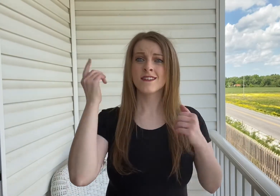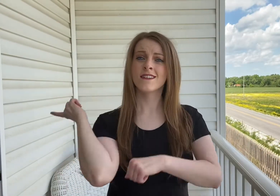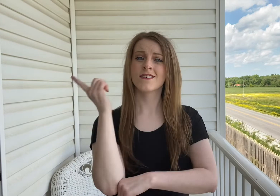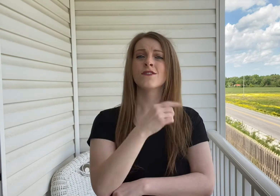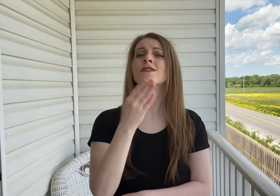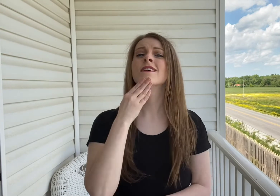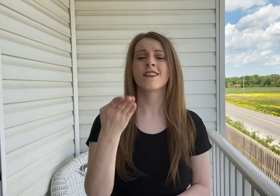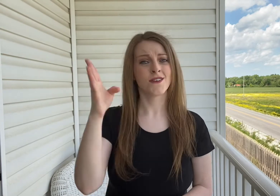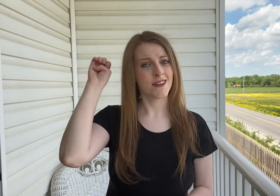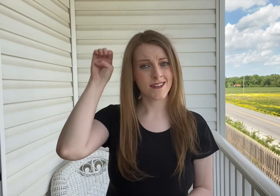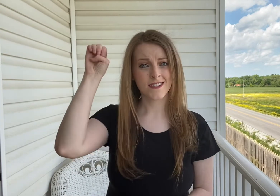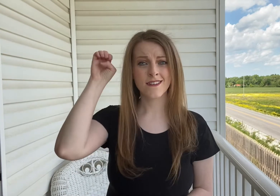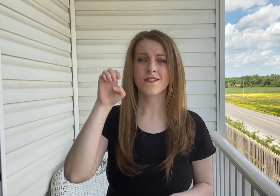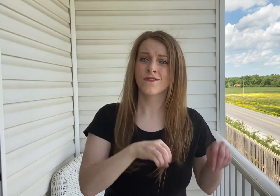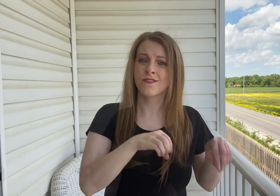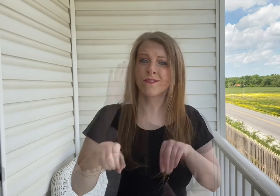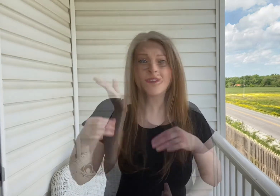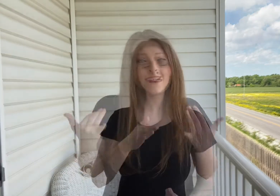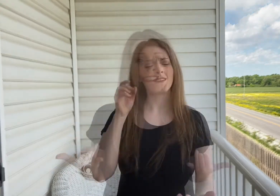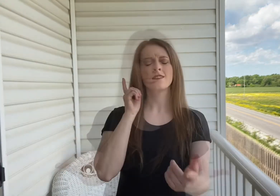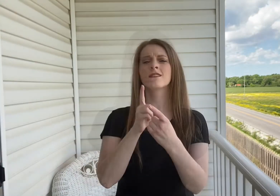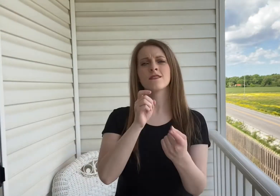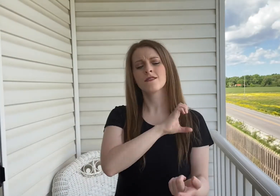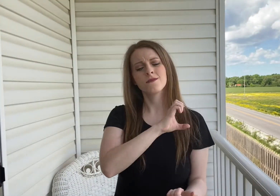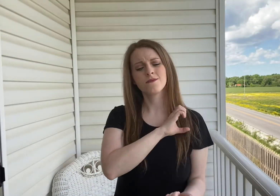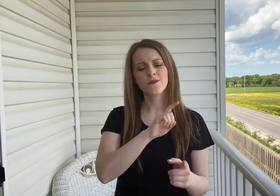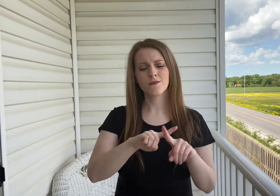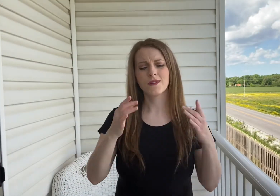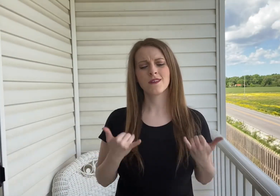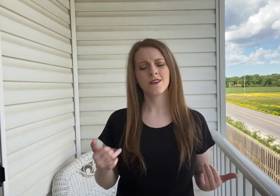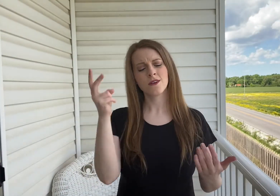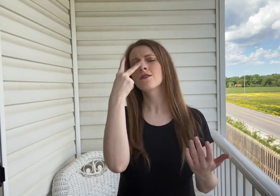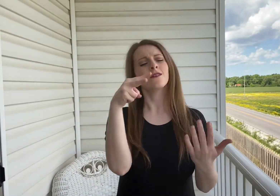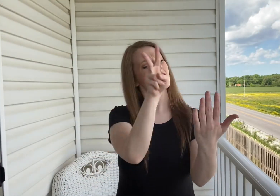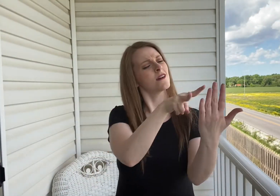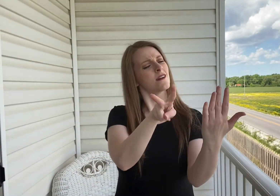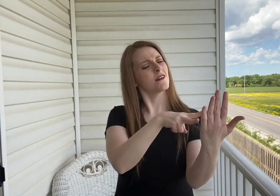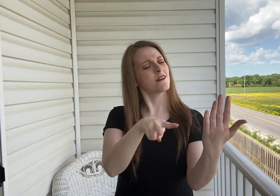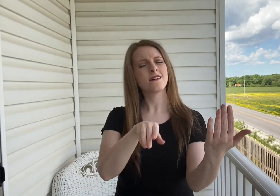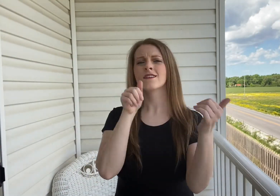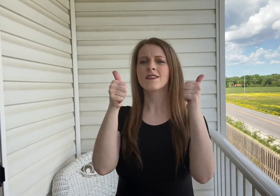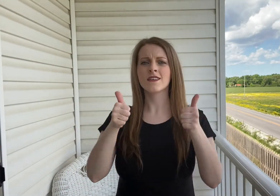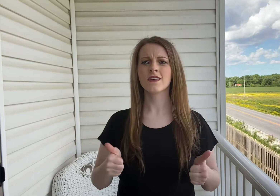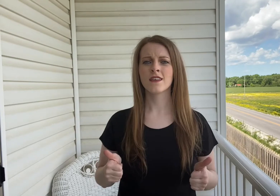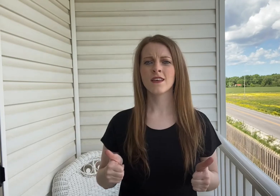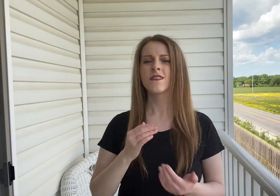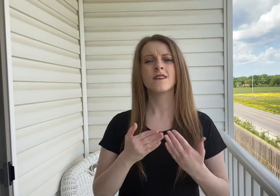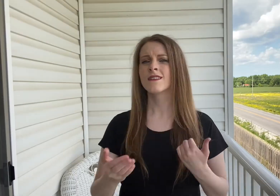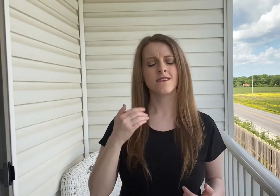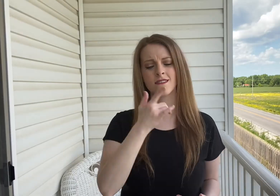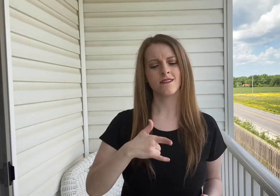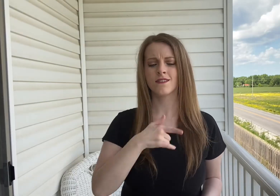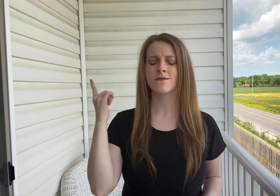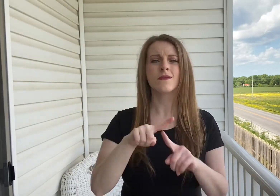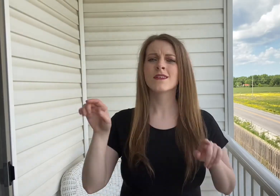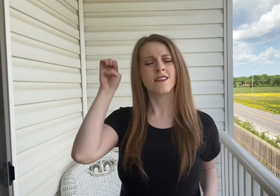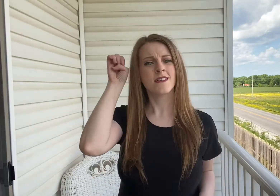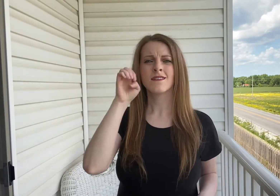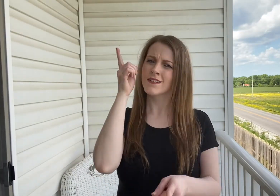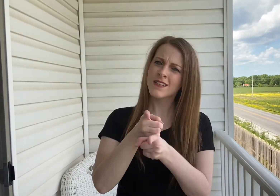Evan Hansen, for doing what you're doing. I never met you, Connor, but coming on here, reading everyone's posts, it's so easy to feel alone, but Evan is exactly right. We're not